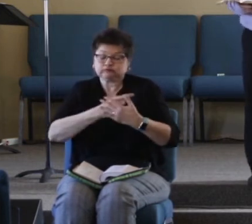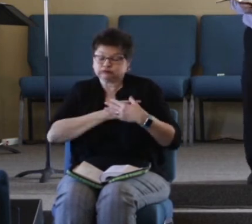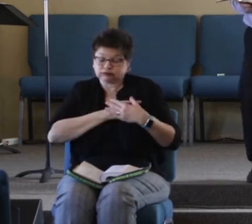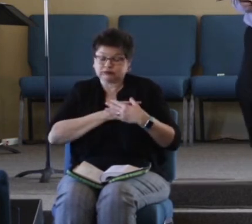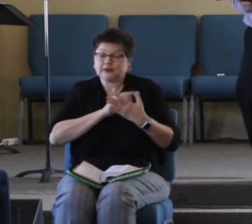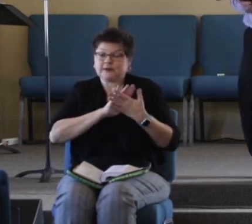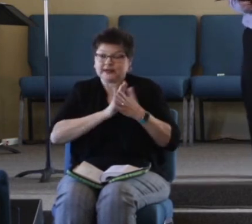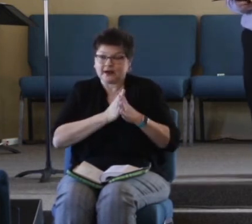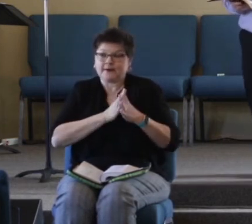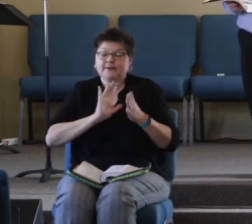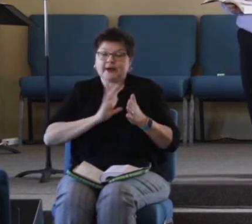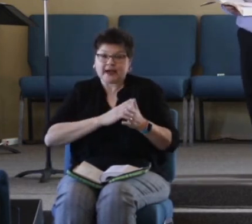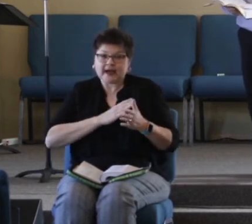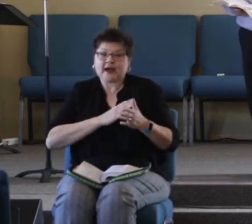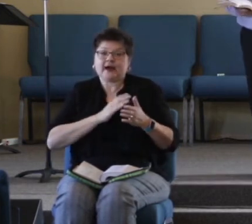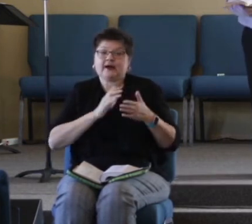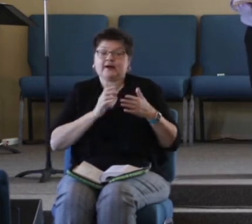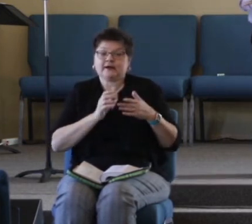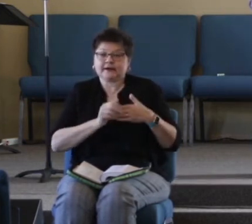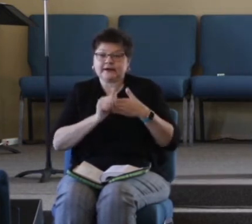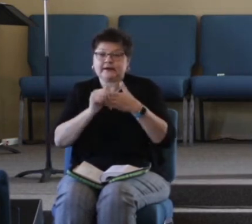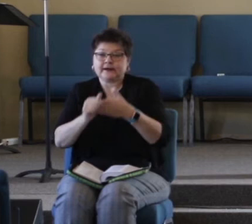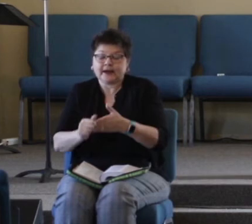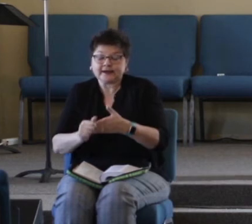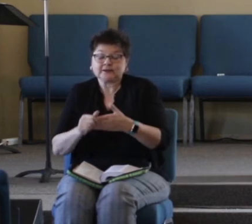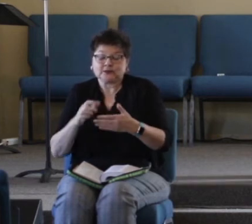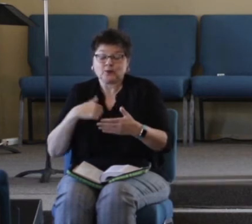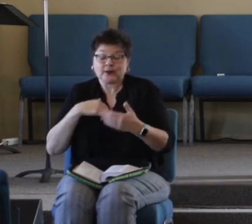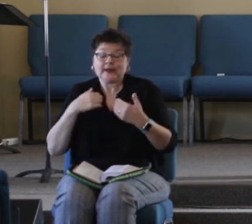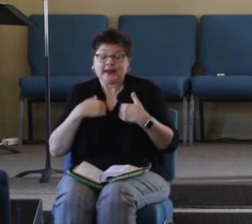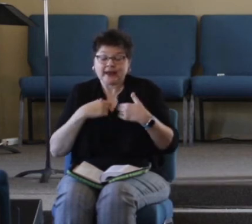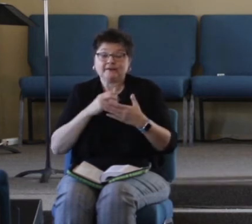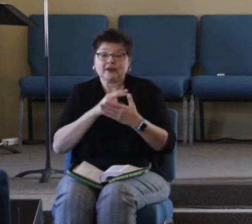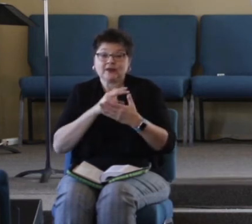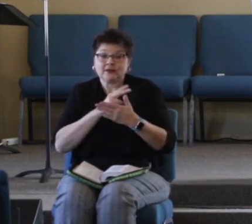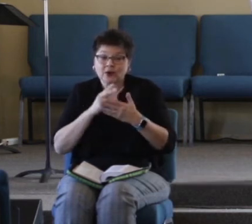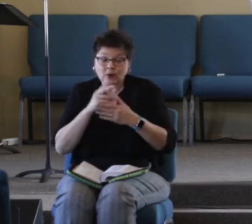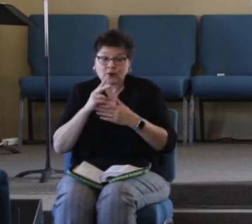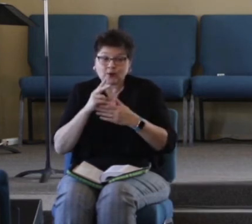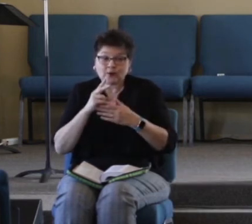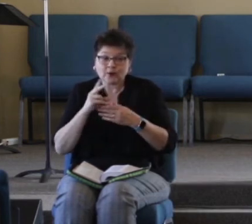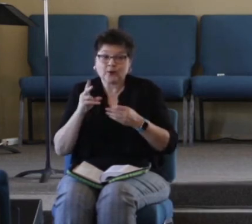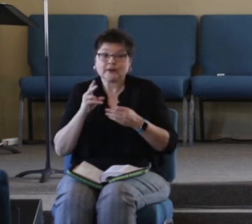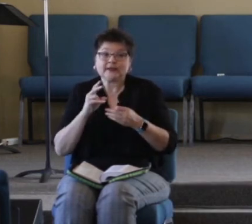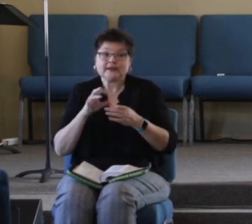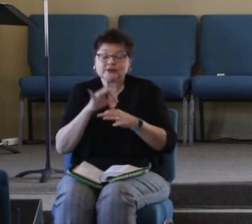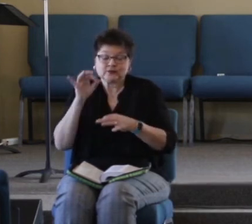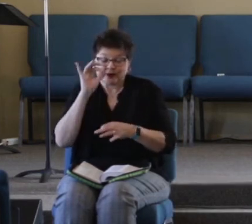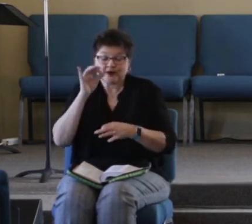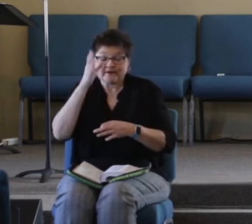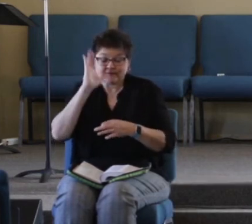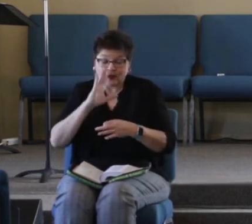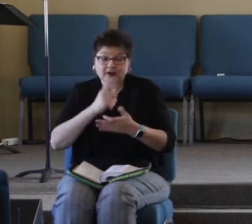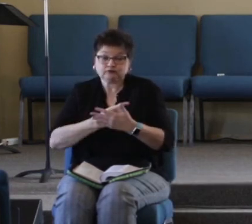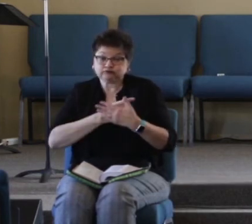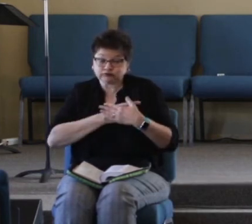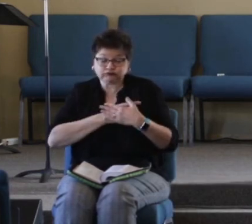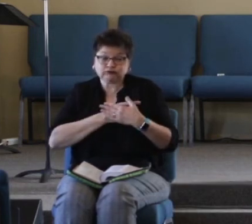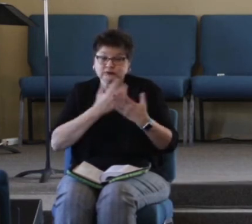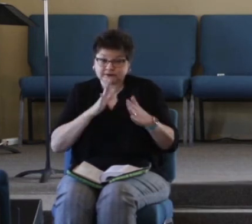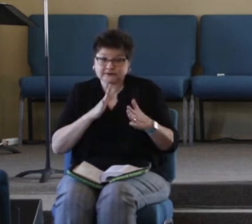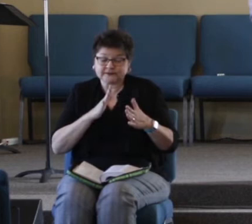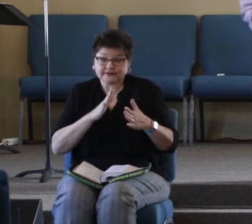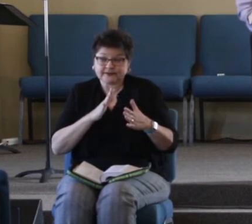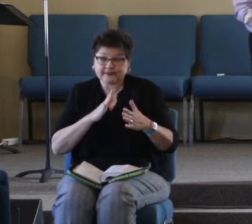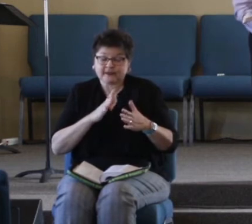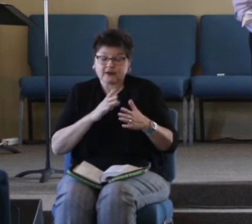so we have living in us the Holy Spirit of God. See, Isaiah didn't have that. So Isaiah was still